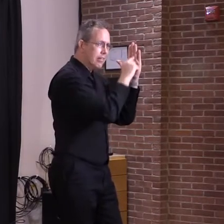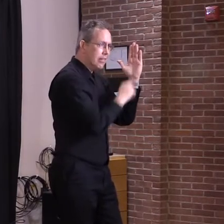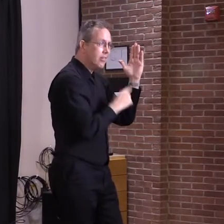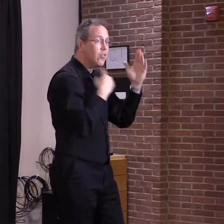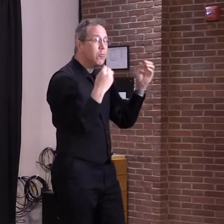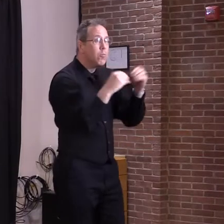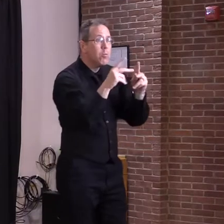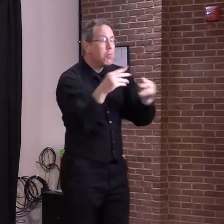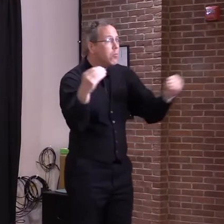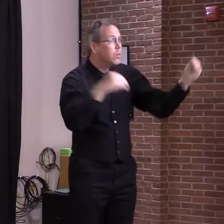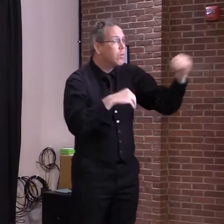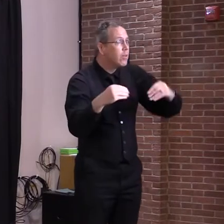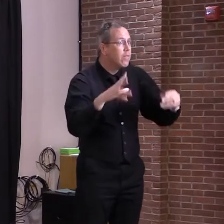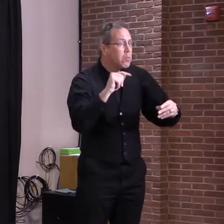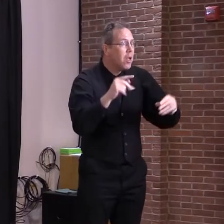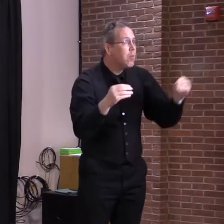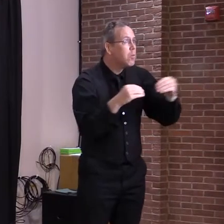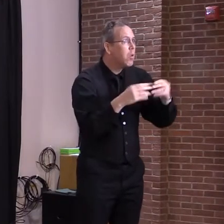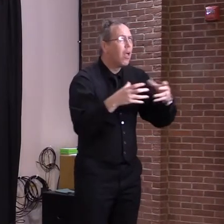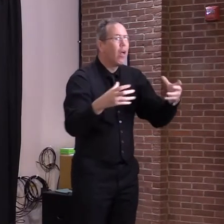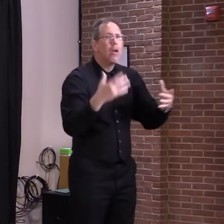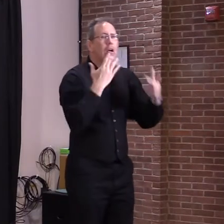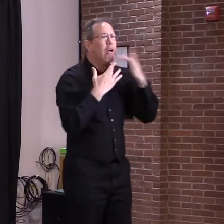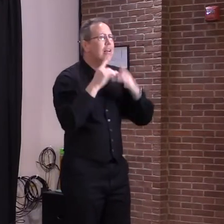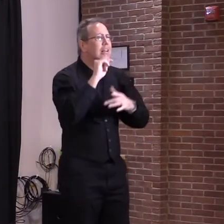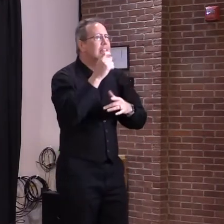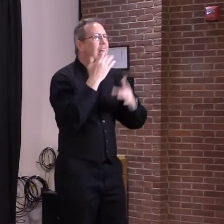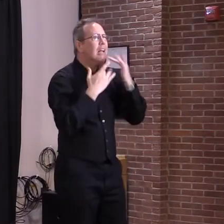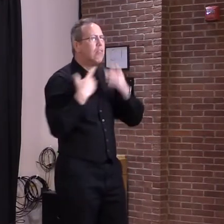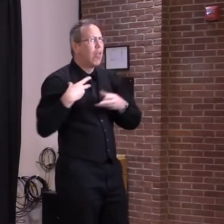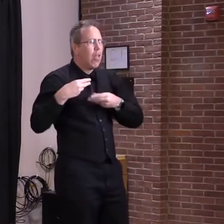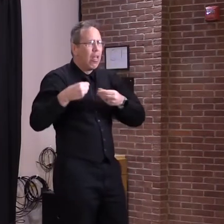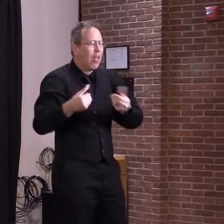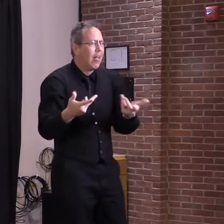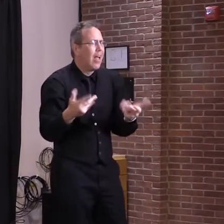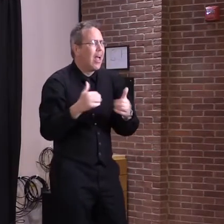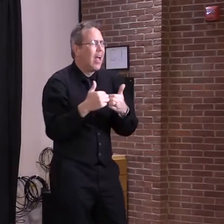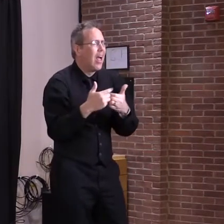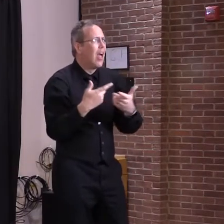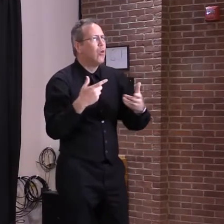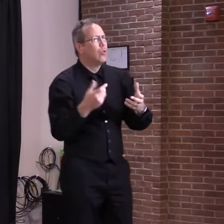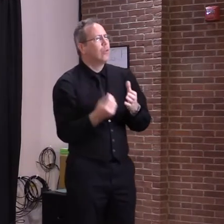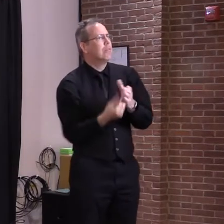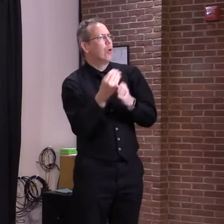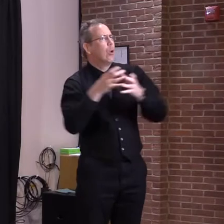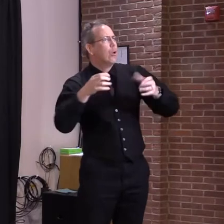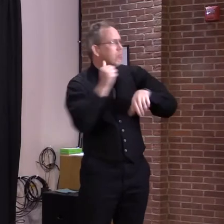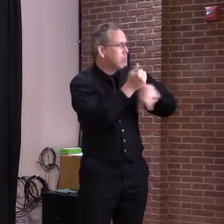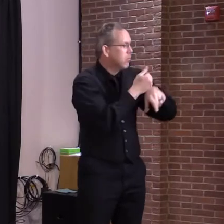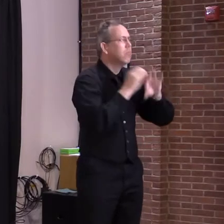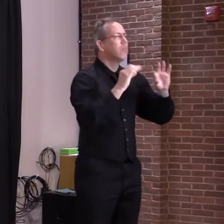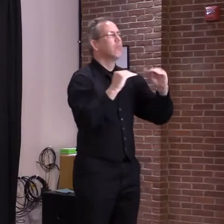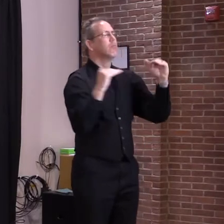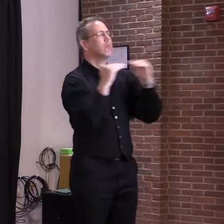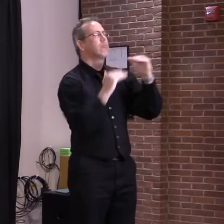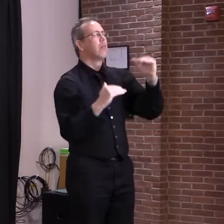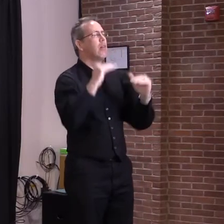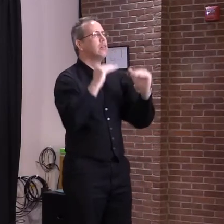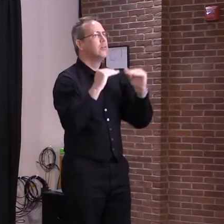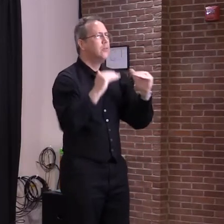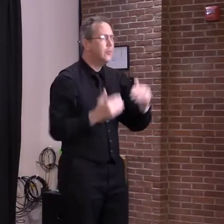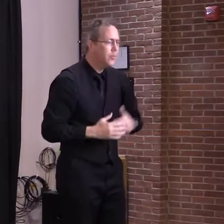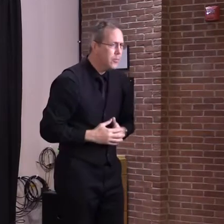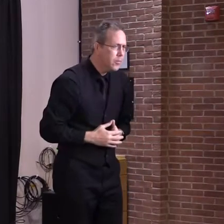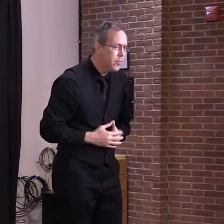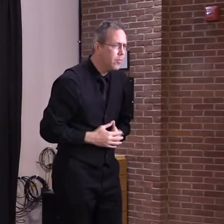people, and the quality of our life and vitality in each of these communities would be enhanced. Another $20 million